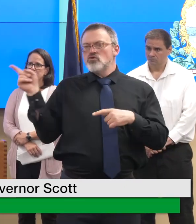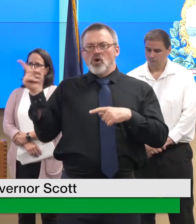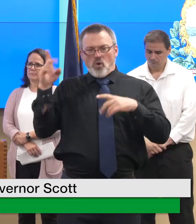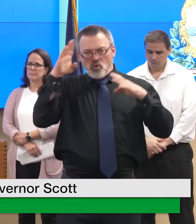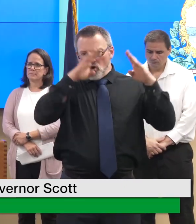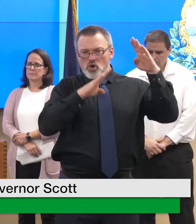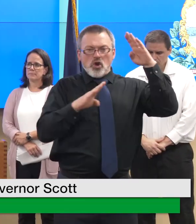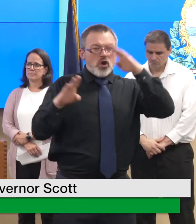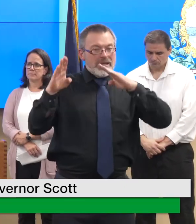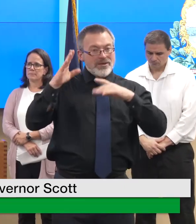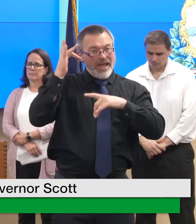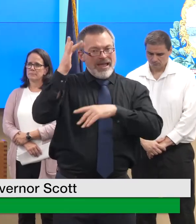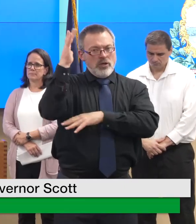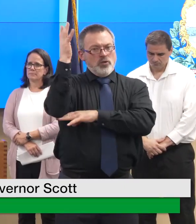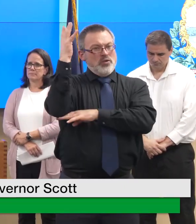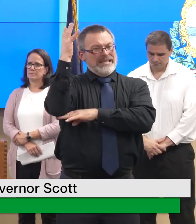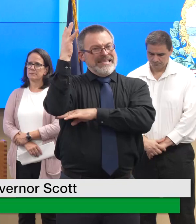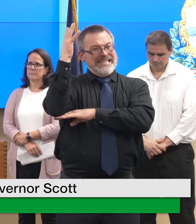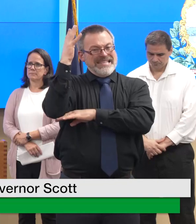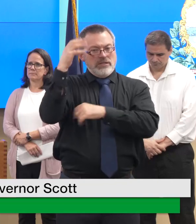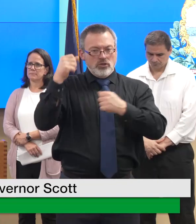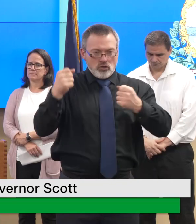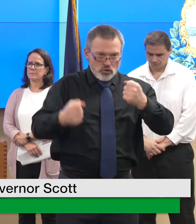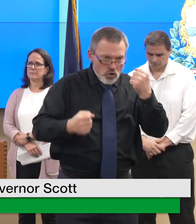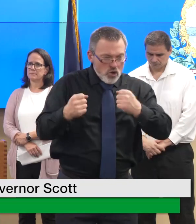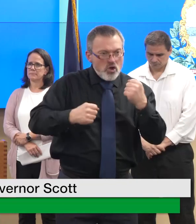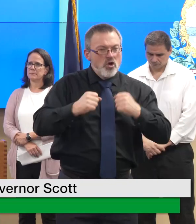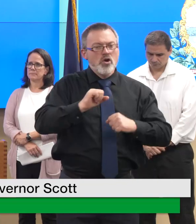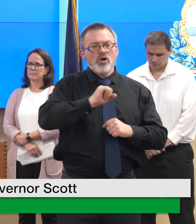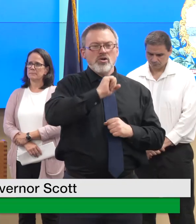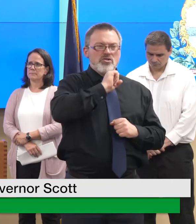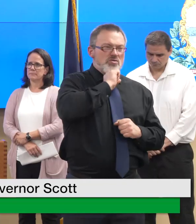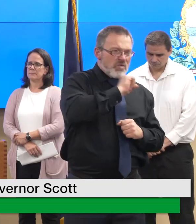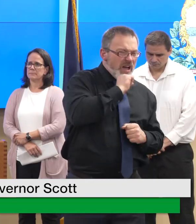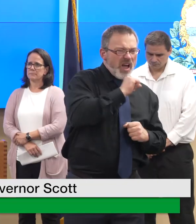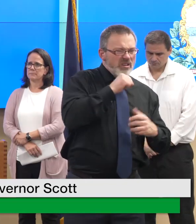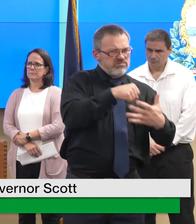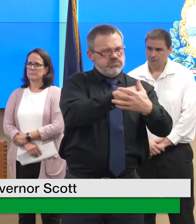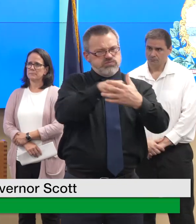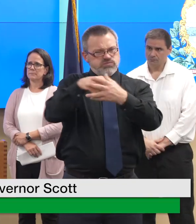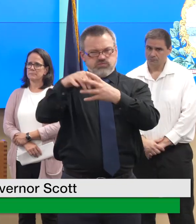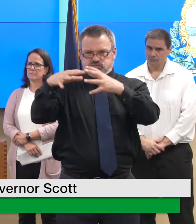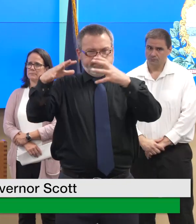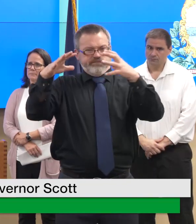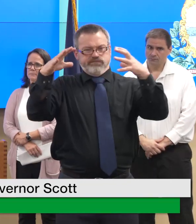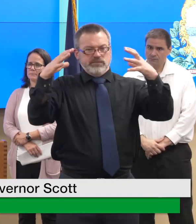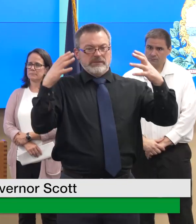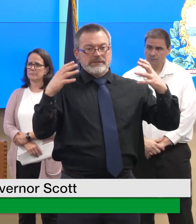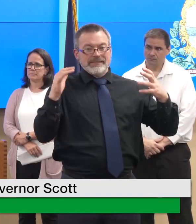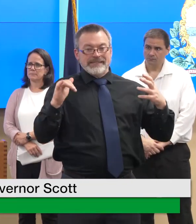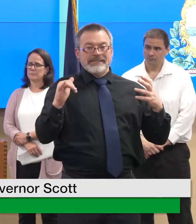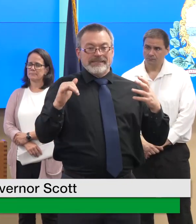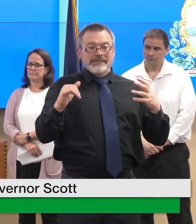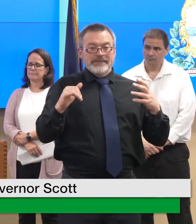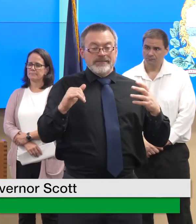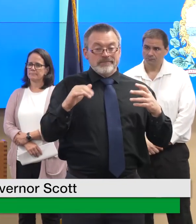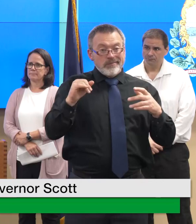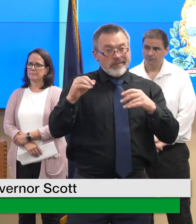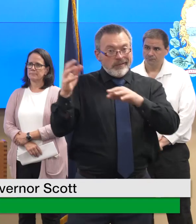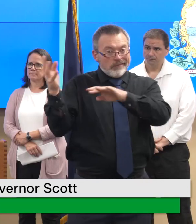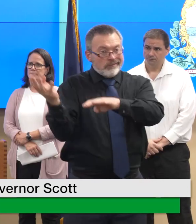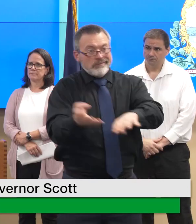particular, some of the gravel deposits near the inlets of the culverts and under